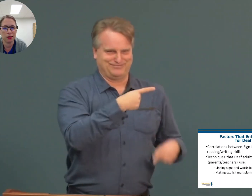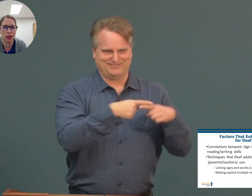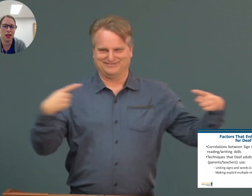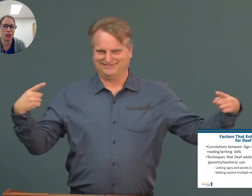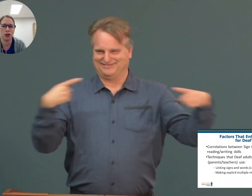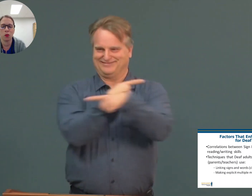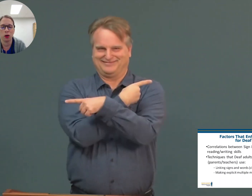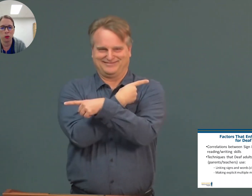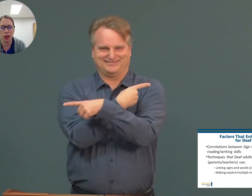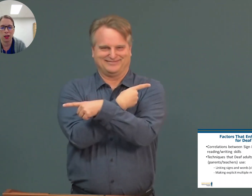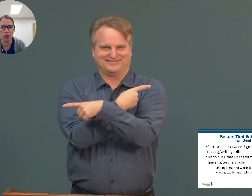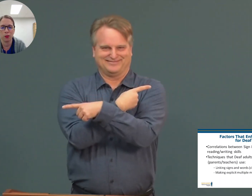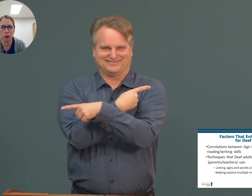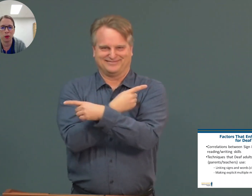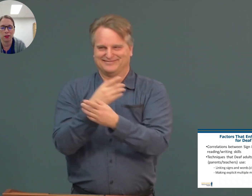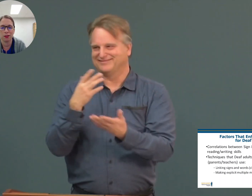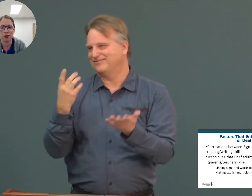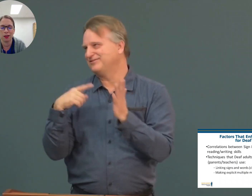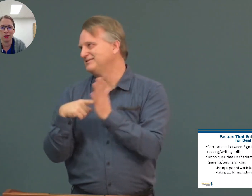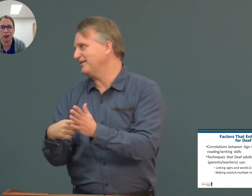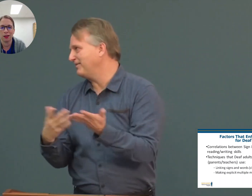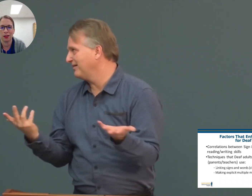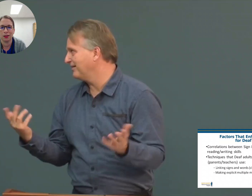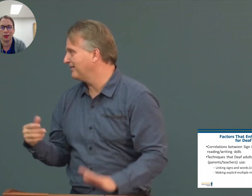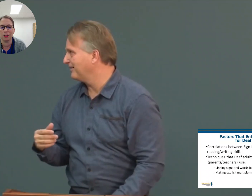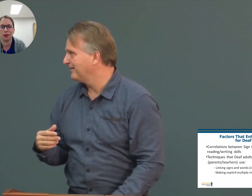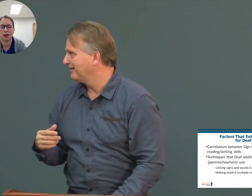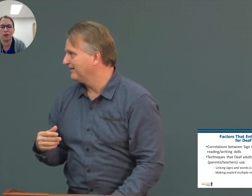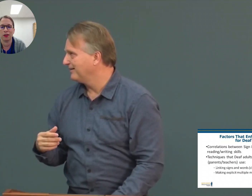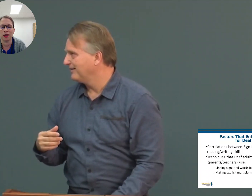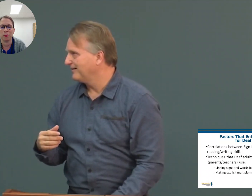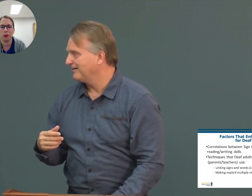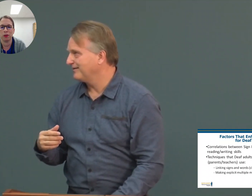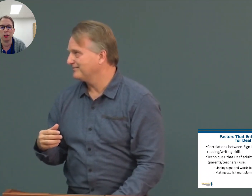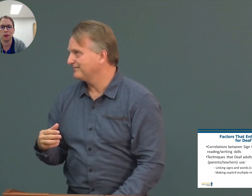It doesn't just go one way, it goes both ways. For example,